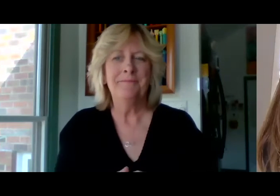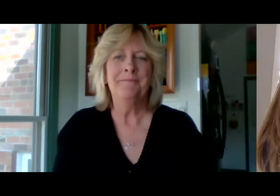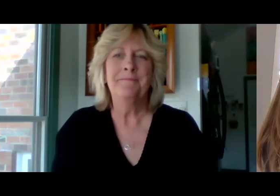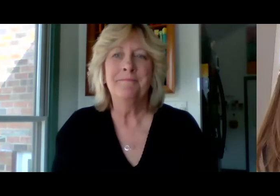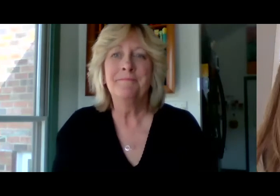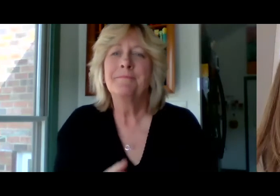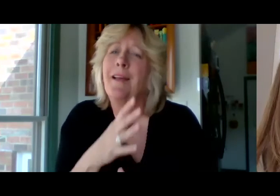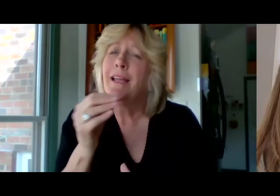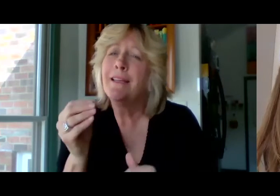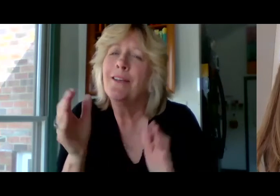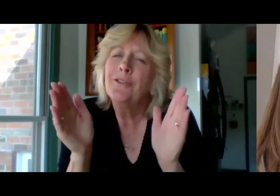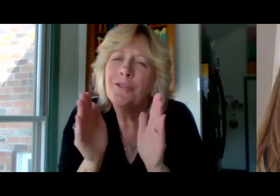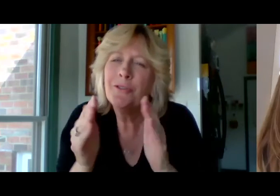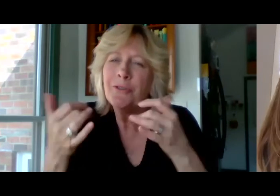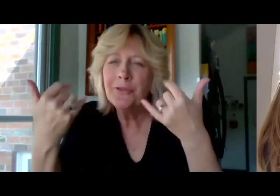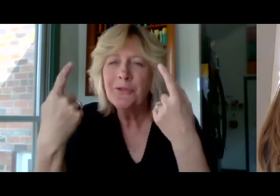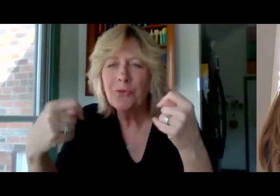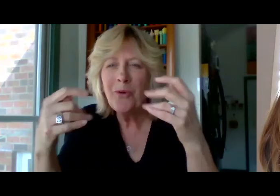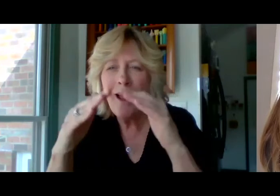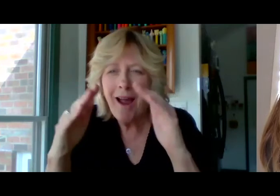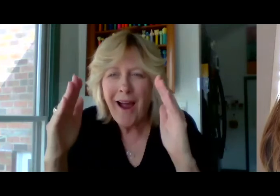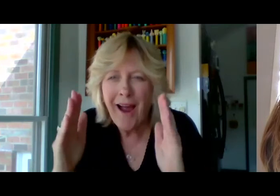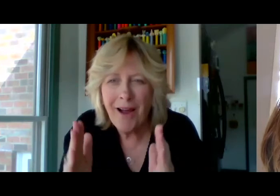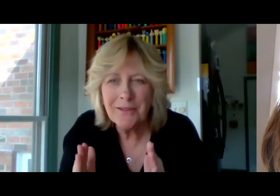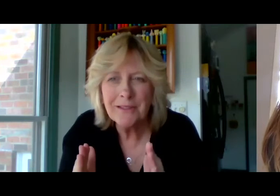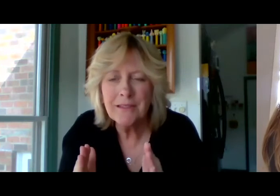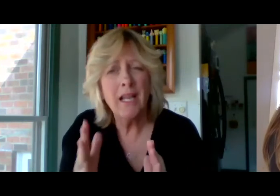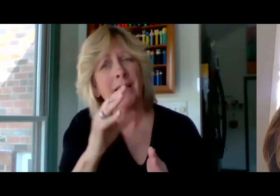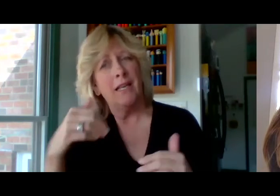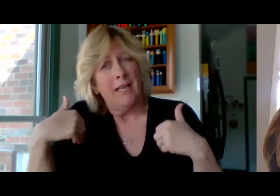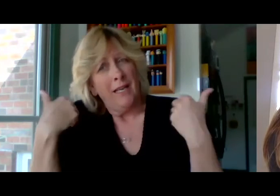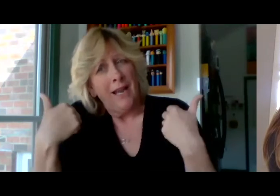and a little toy house and a young mouse